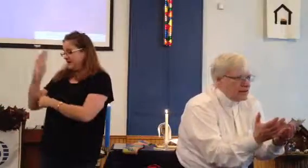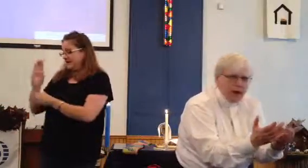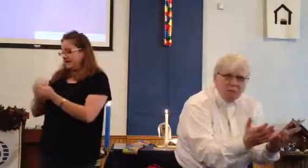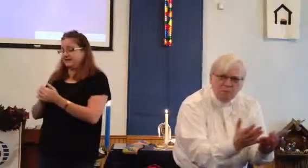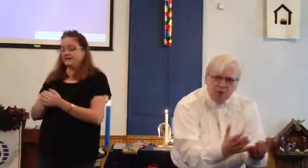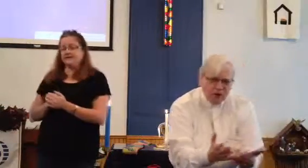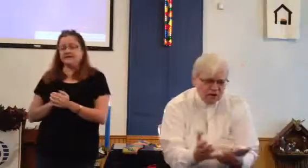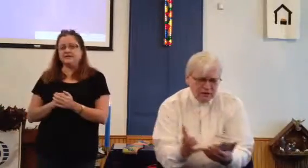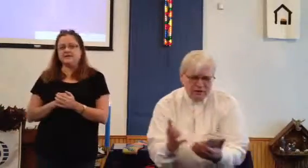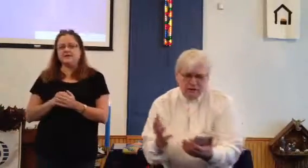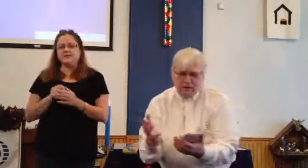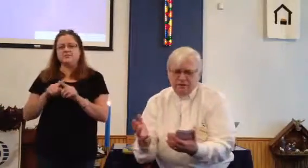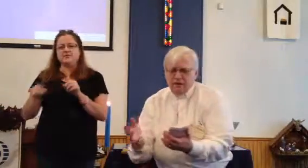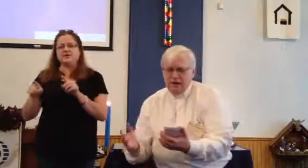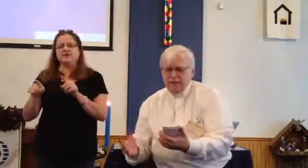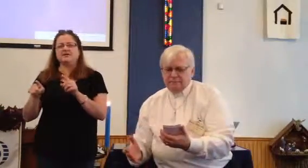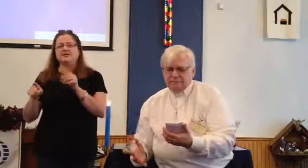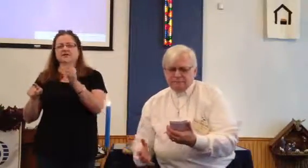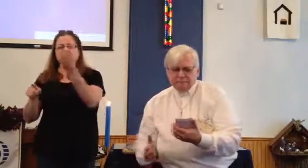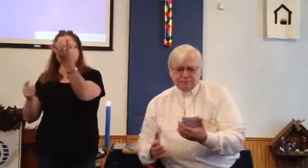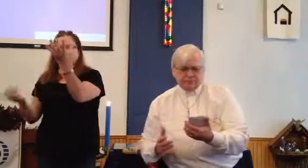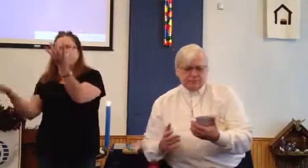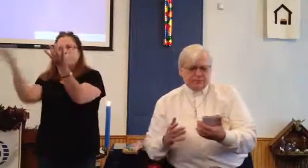but is a part of God.